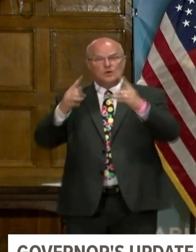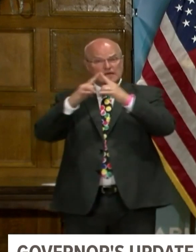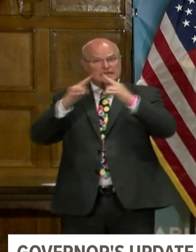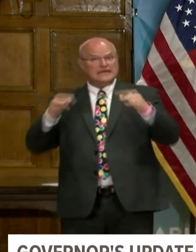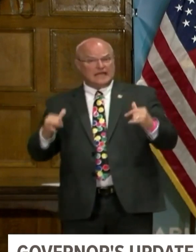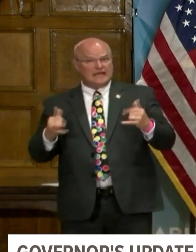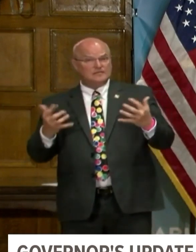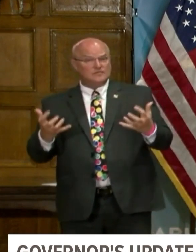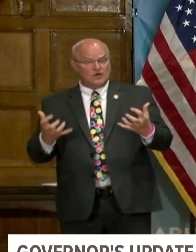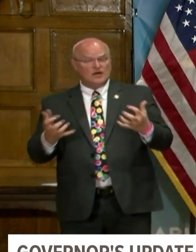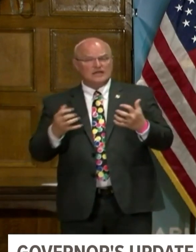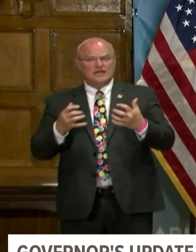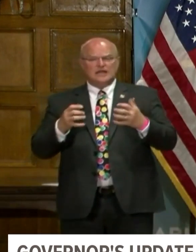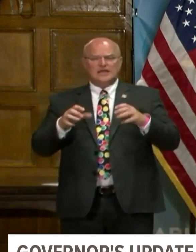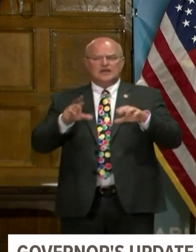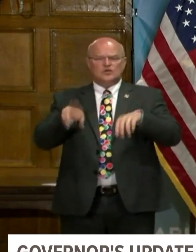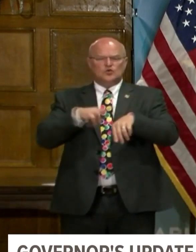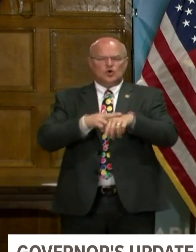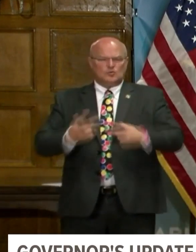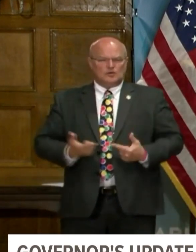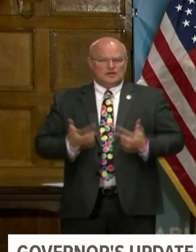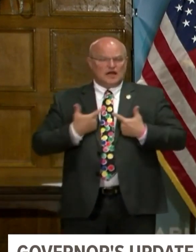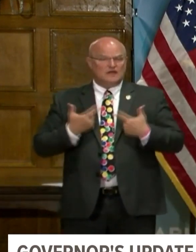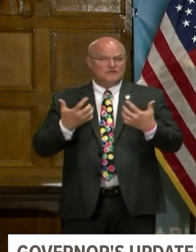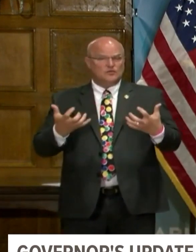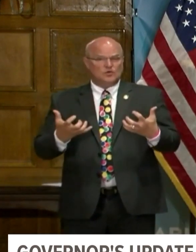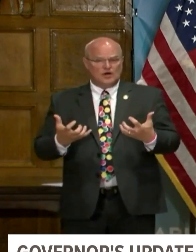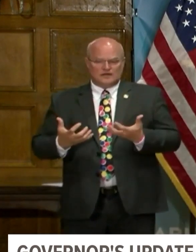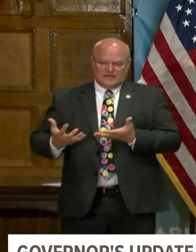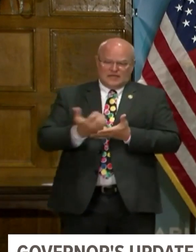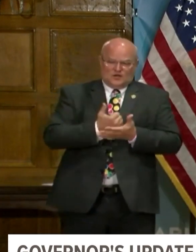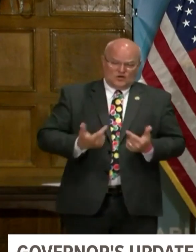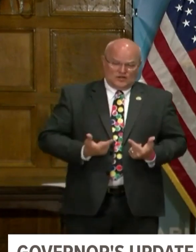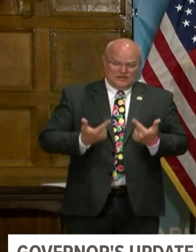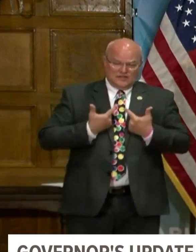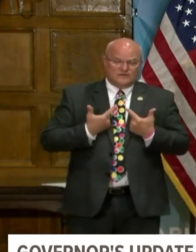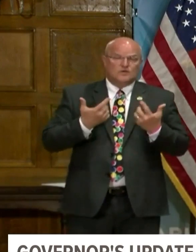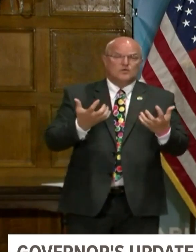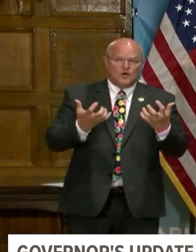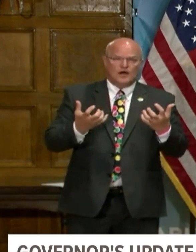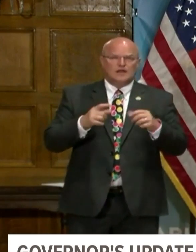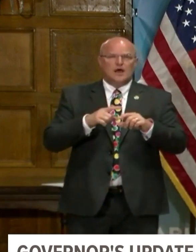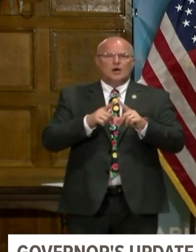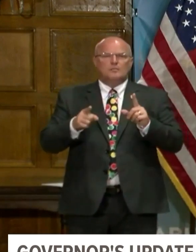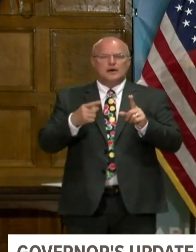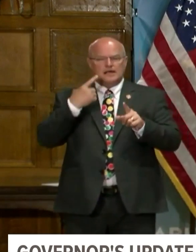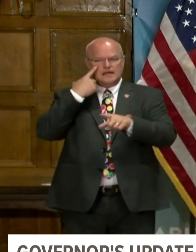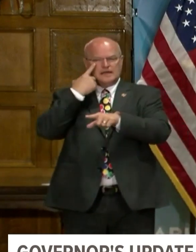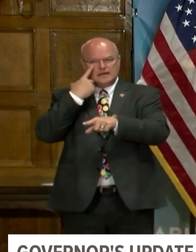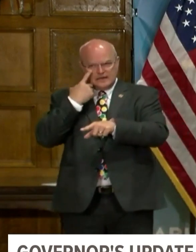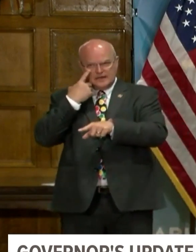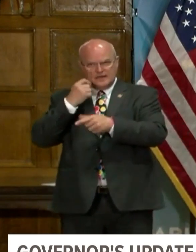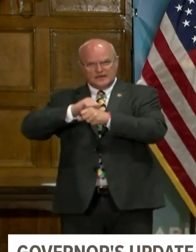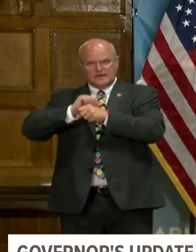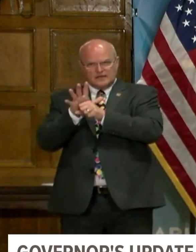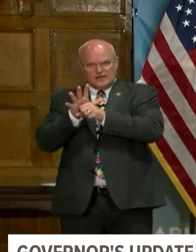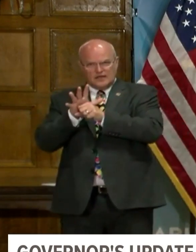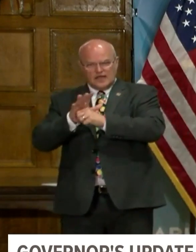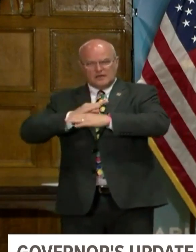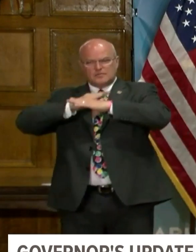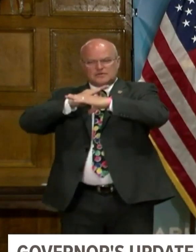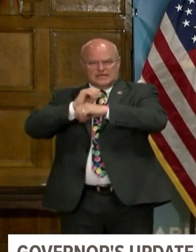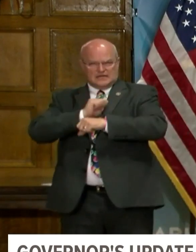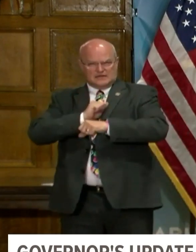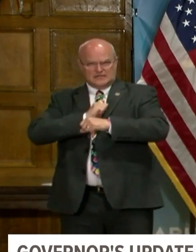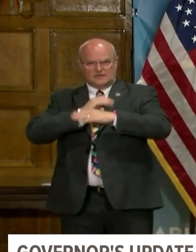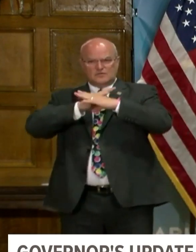to do normal life and make a living, but we do it in a way that we keep an eye on the virus and we protect ourselves